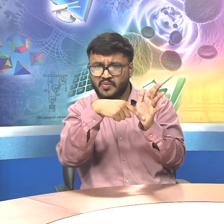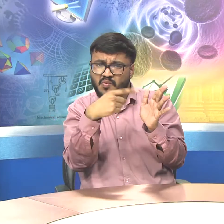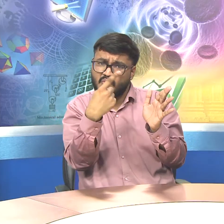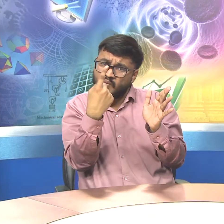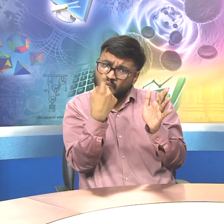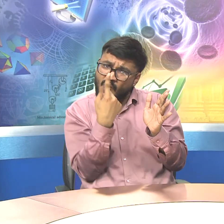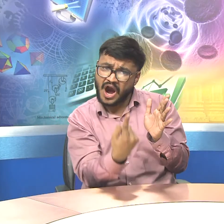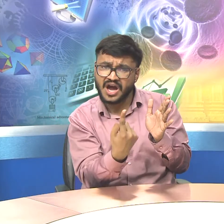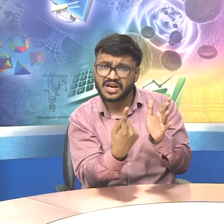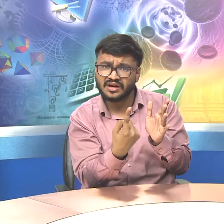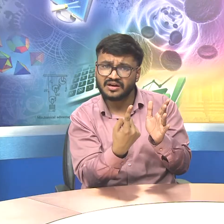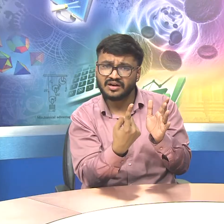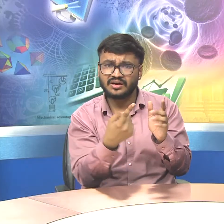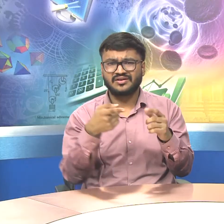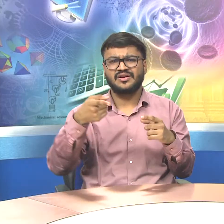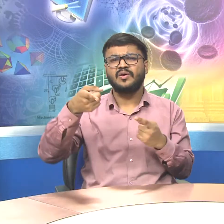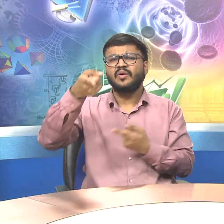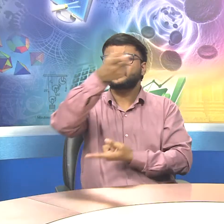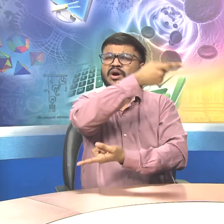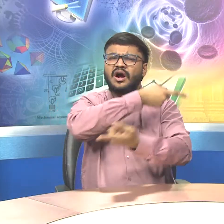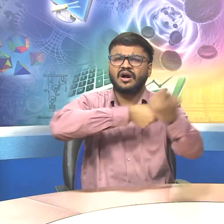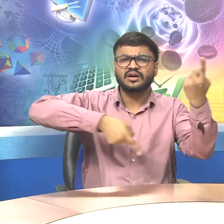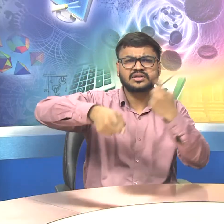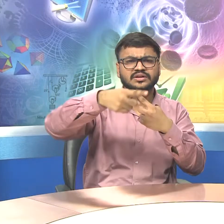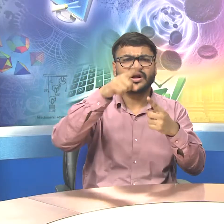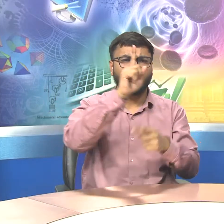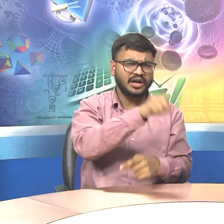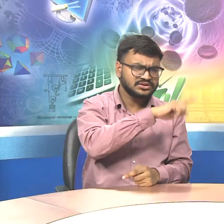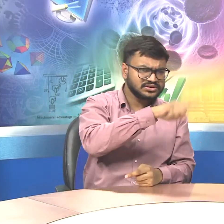There is only one way of signing negative sentences,